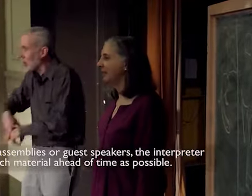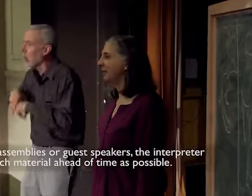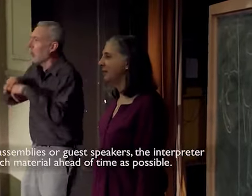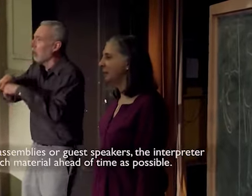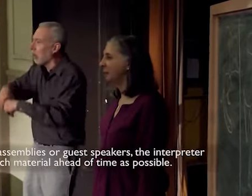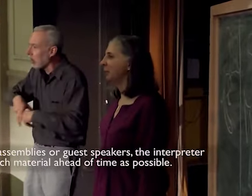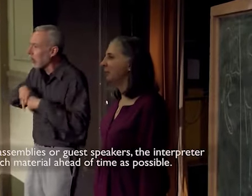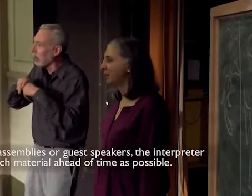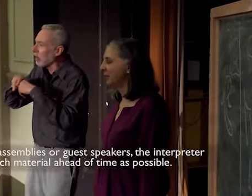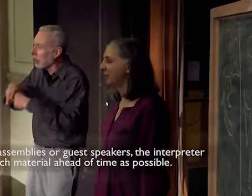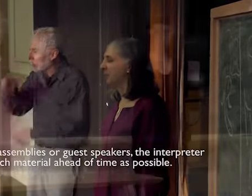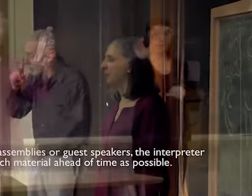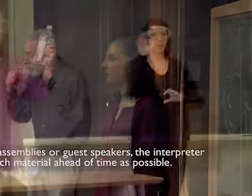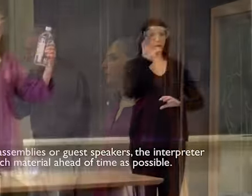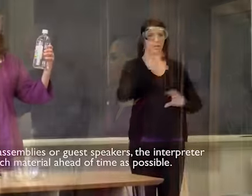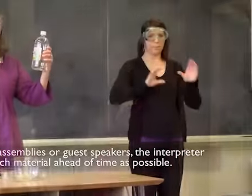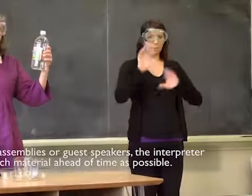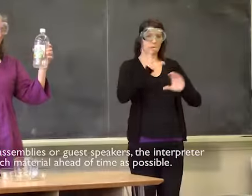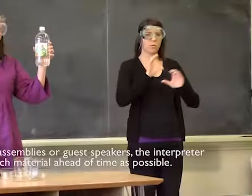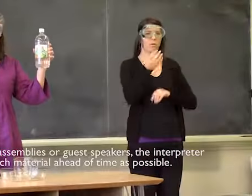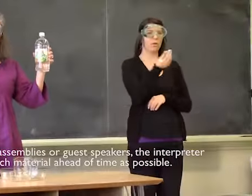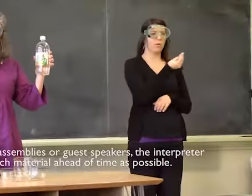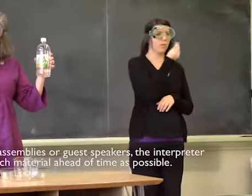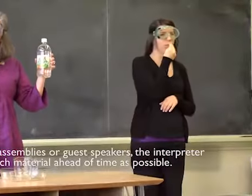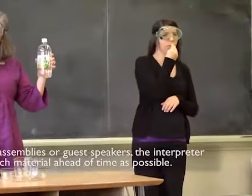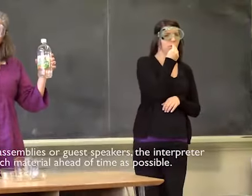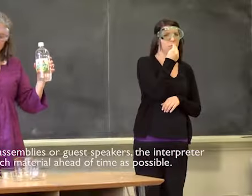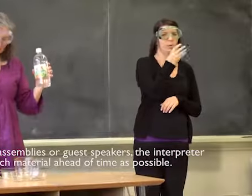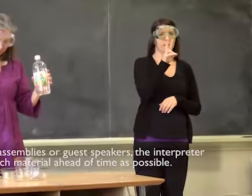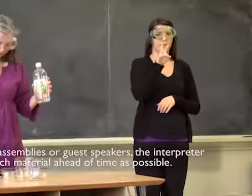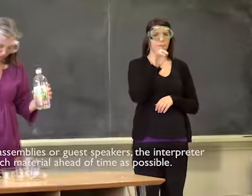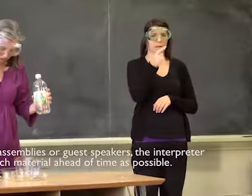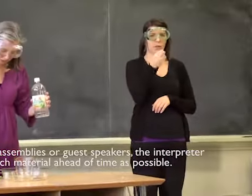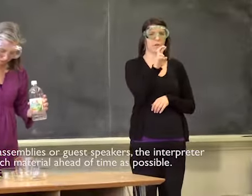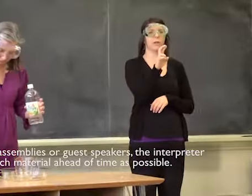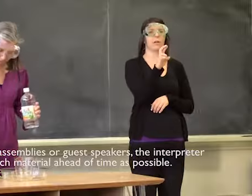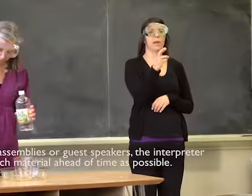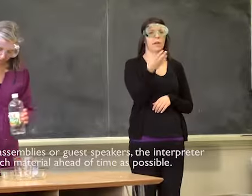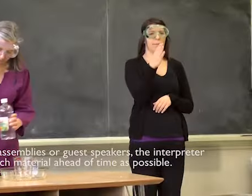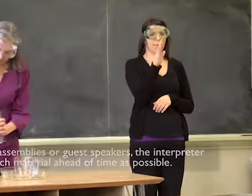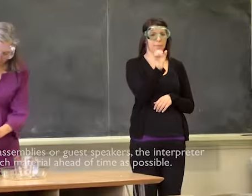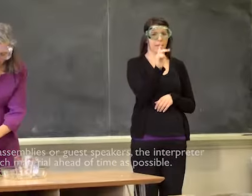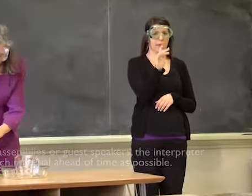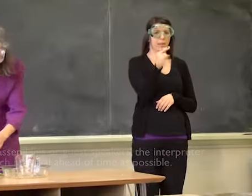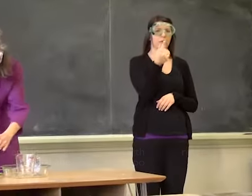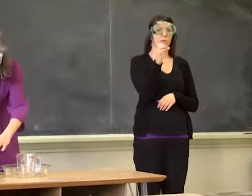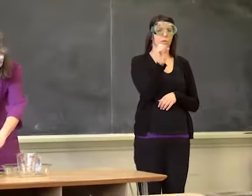assemblies or guest speakers, the interpreter needs as much material ahead of time as possible.